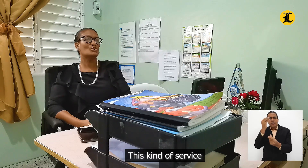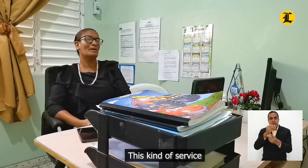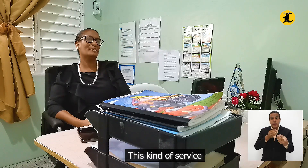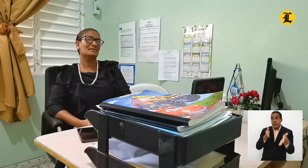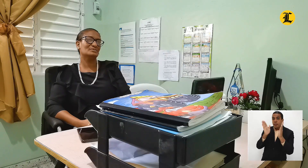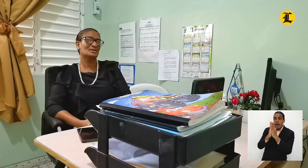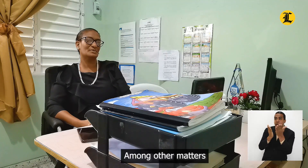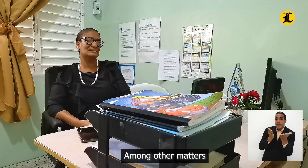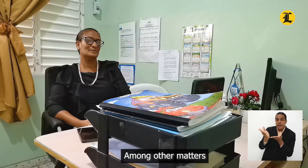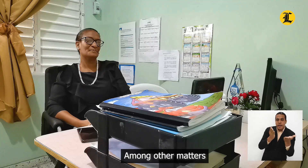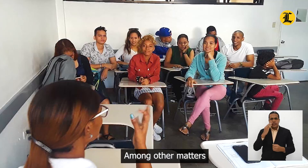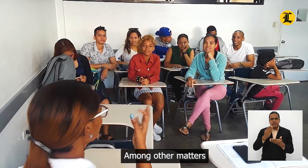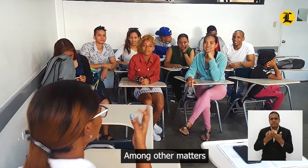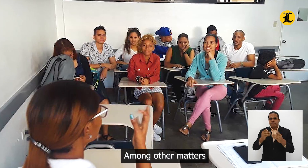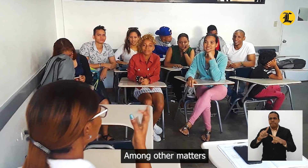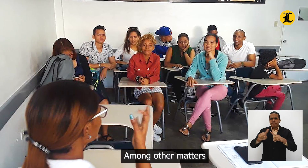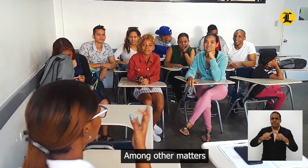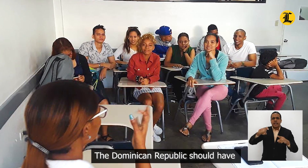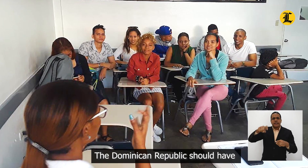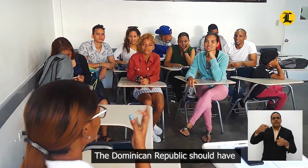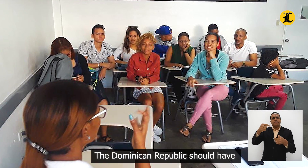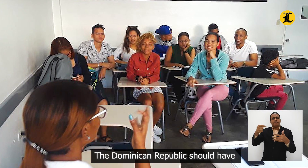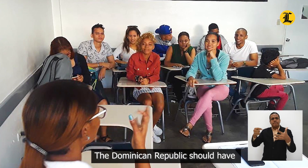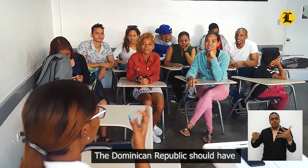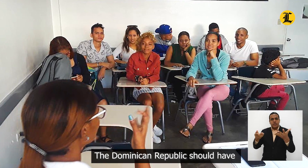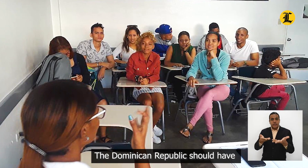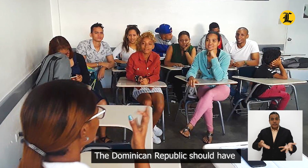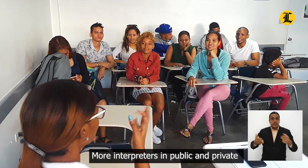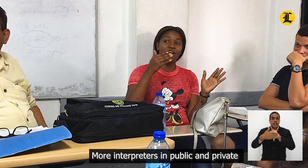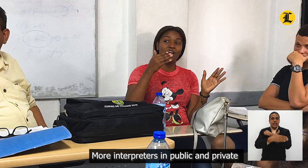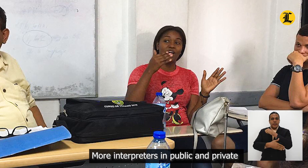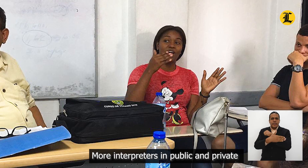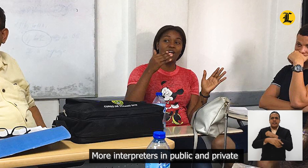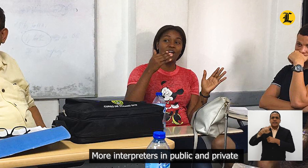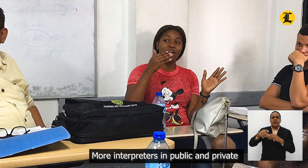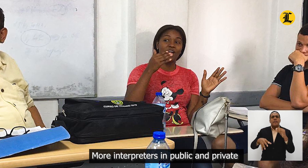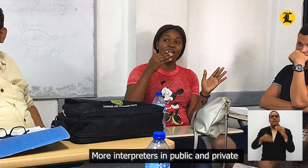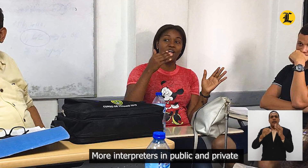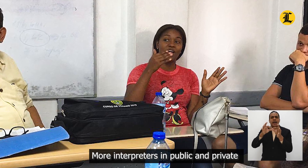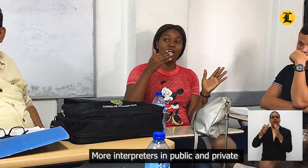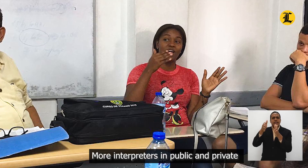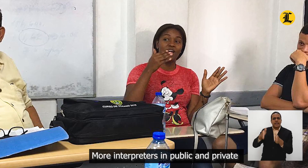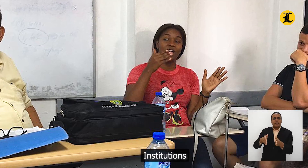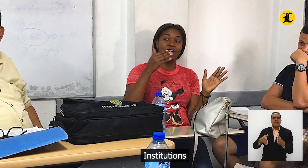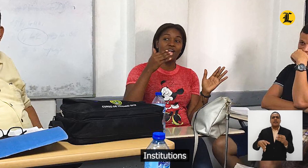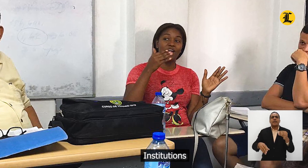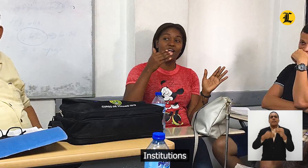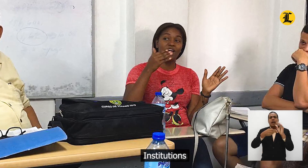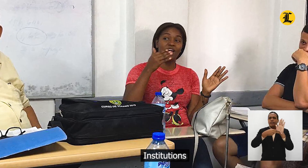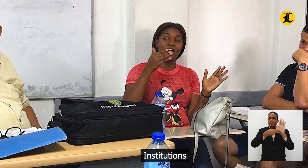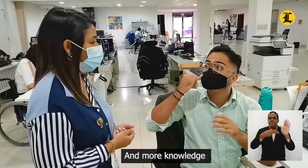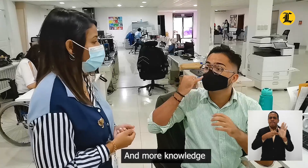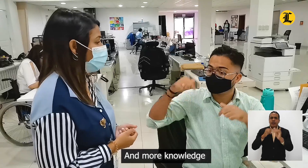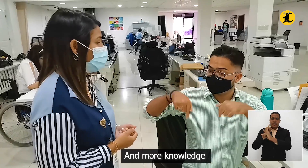of service. Among other matters, the Dominican Republic should have more interpreters in public and private